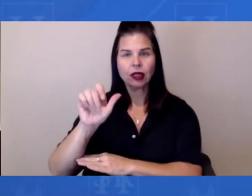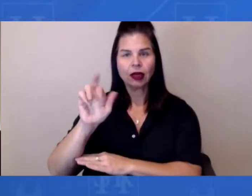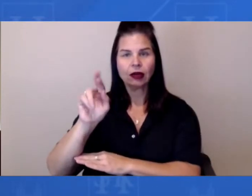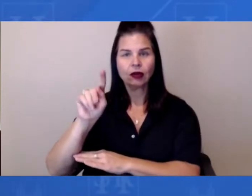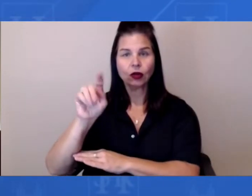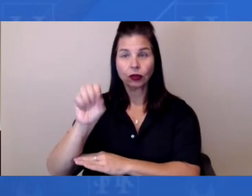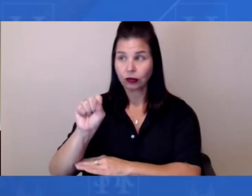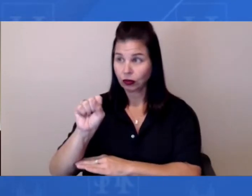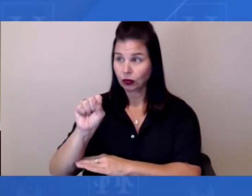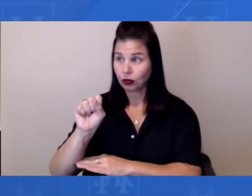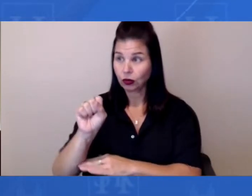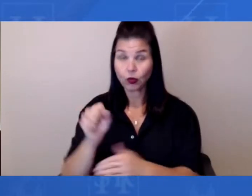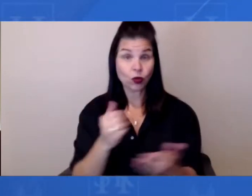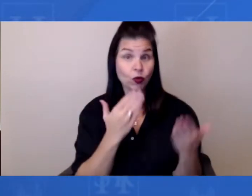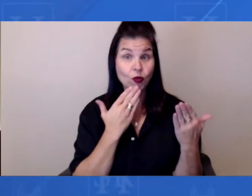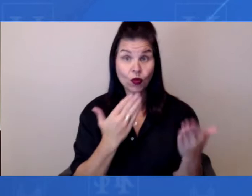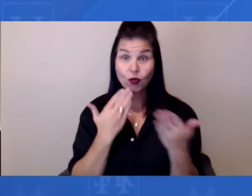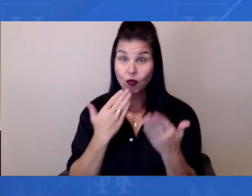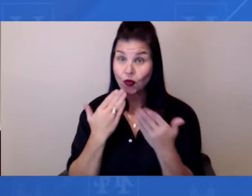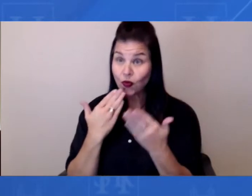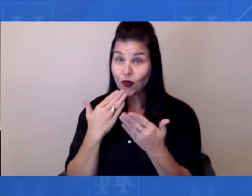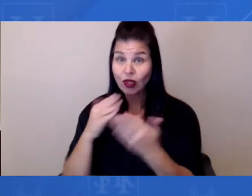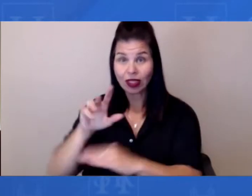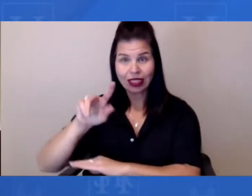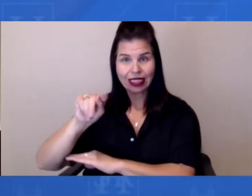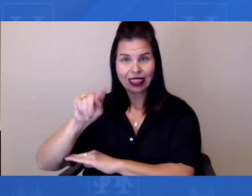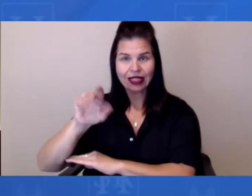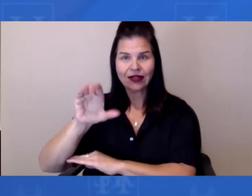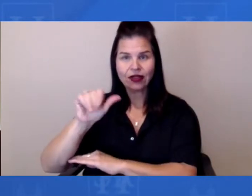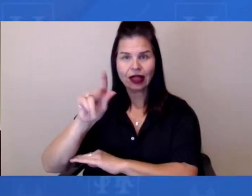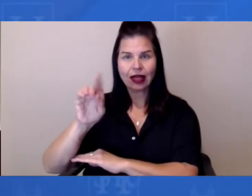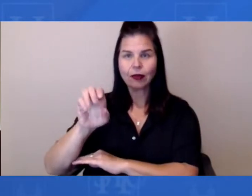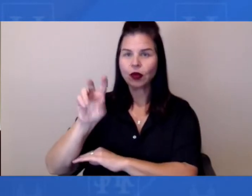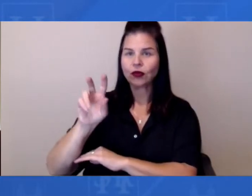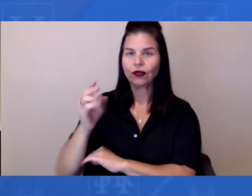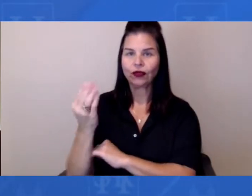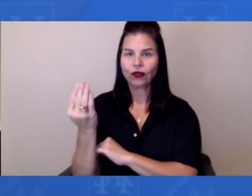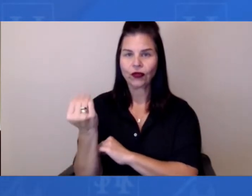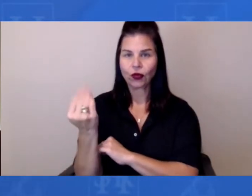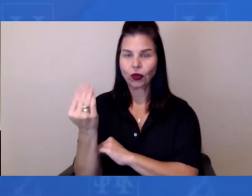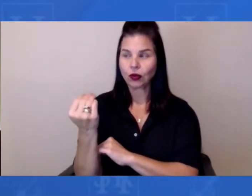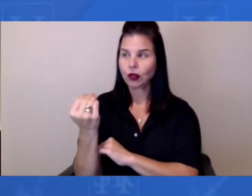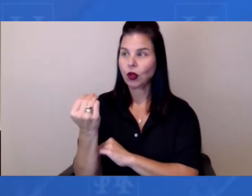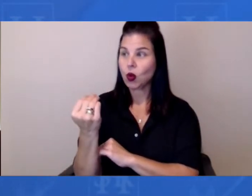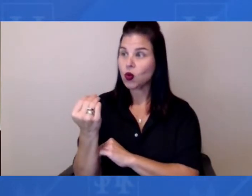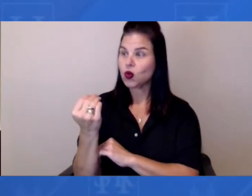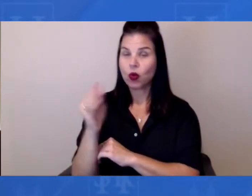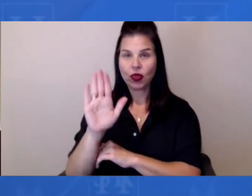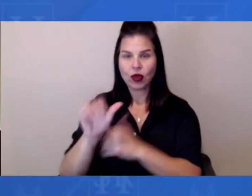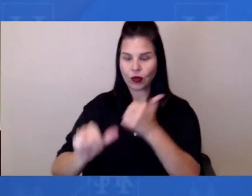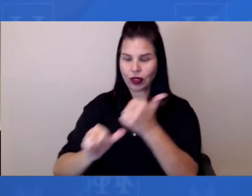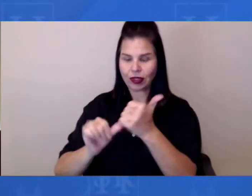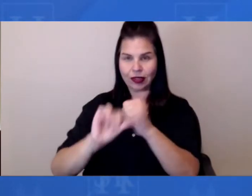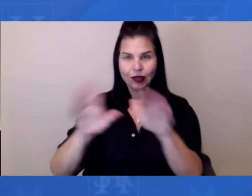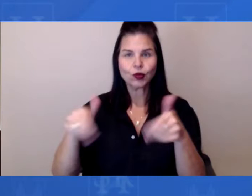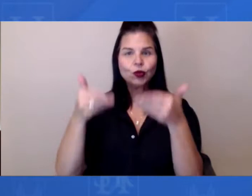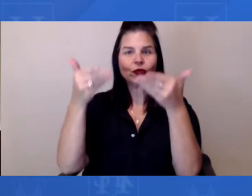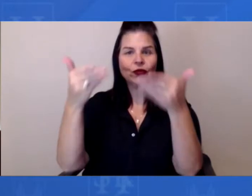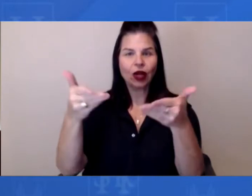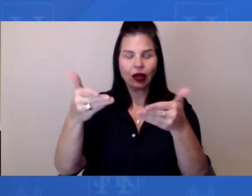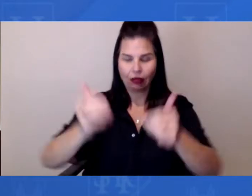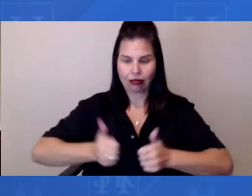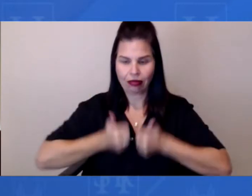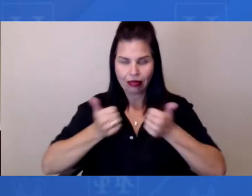We would like to thank Cable 14 for their assistance in bringing this live recording to you today. We